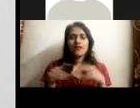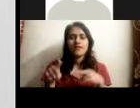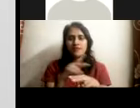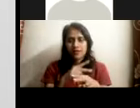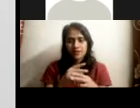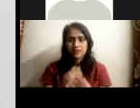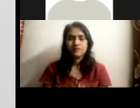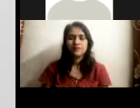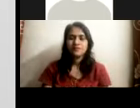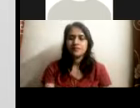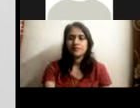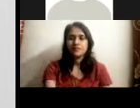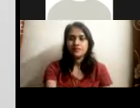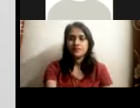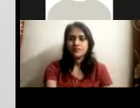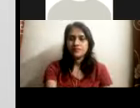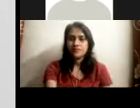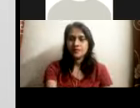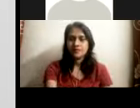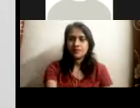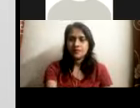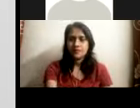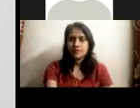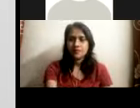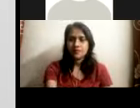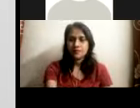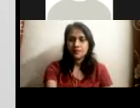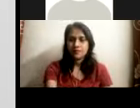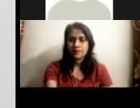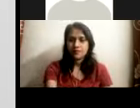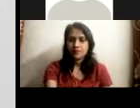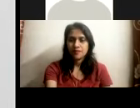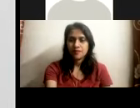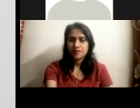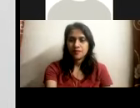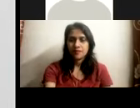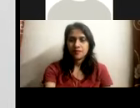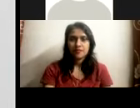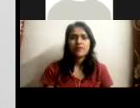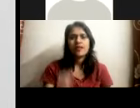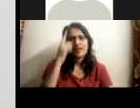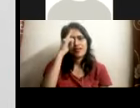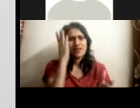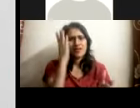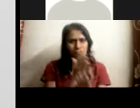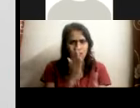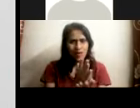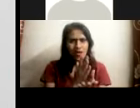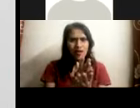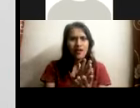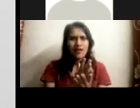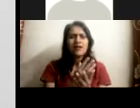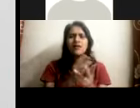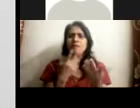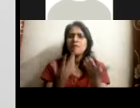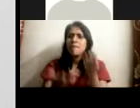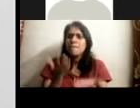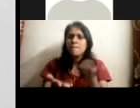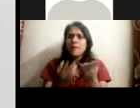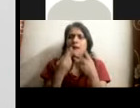Okay, so a same project which is being done by a sociologist and which is being done by a psychologist might